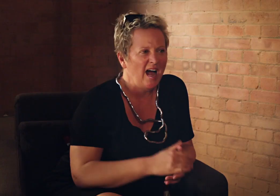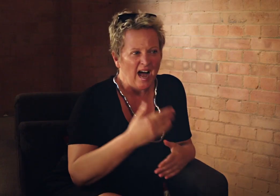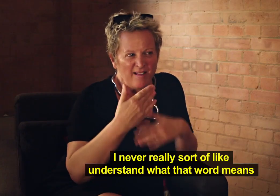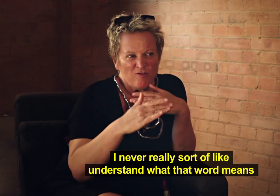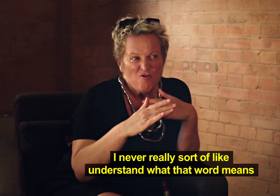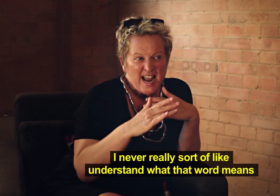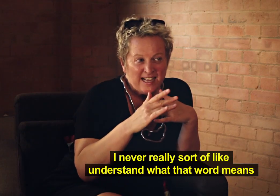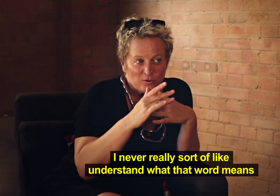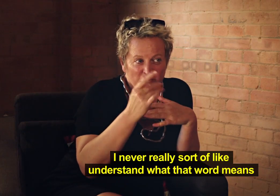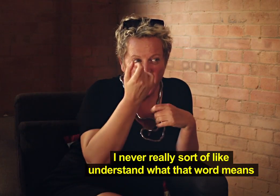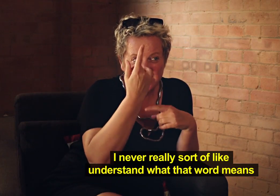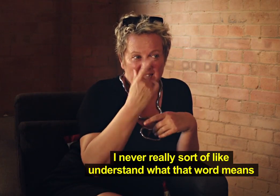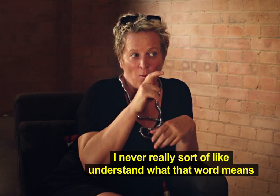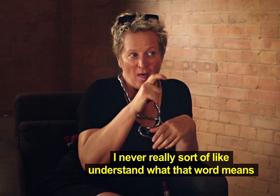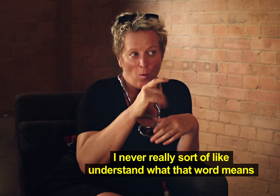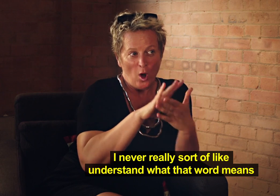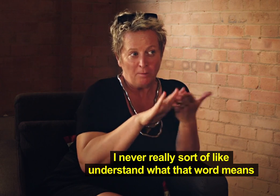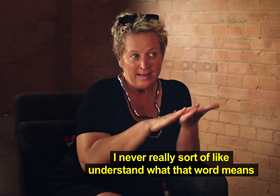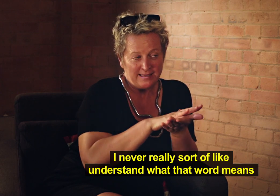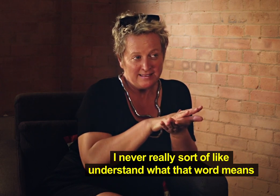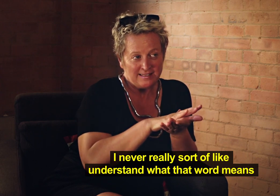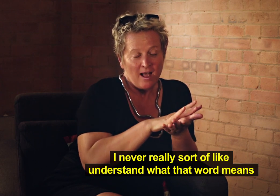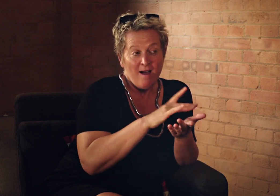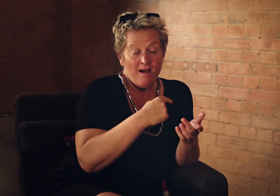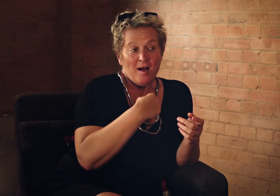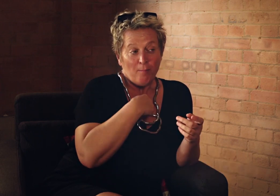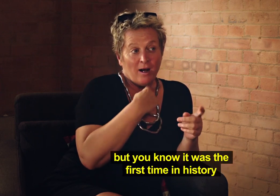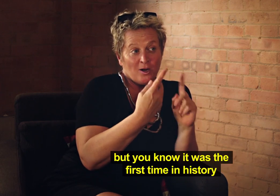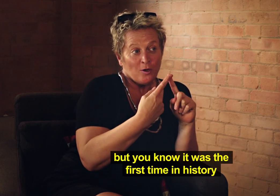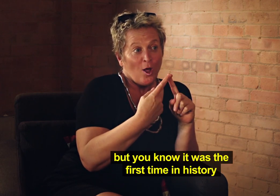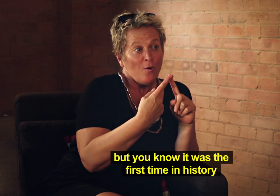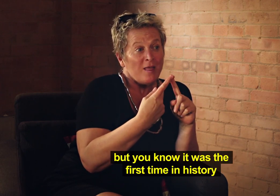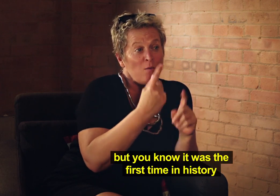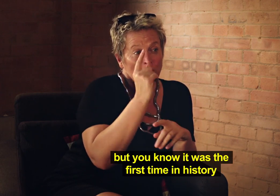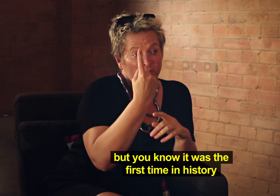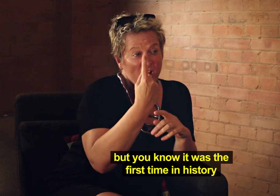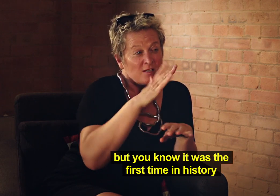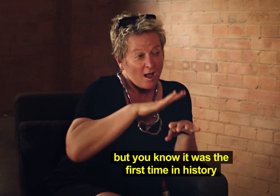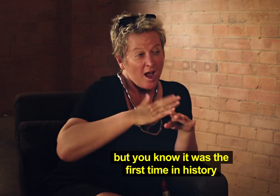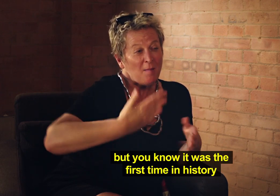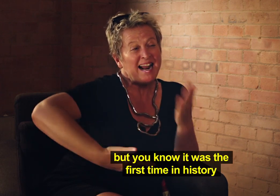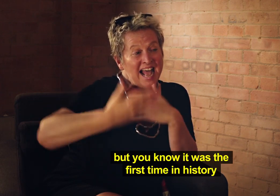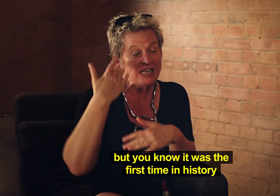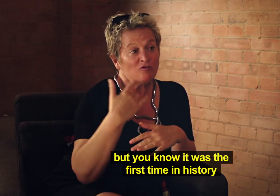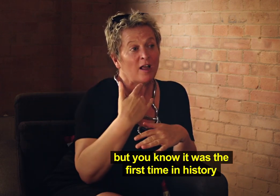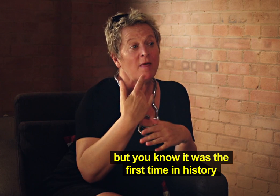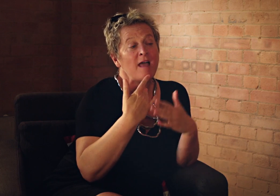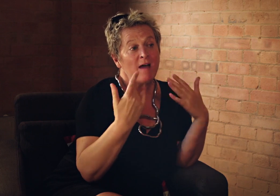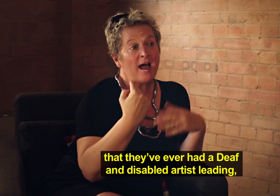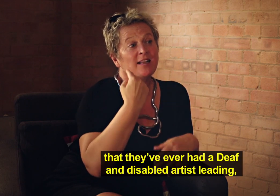I never really sort of like understand what that word means. But, you know, it was the first time in history that they've ever had a